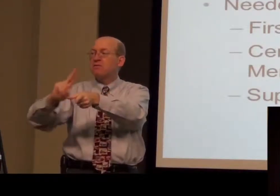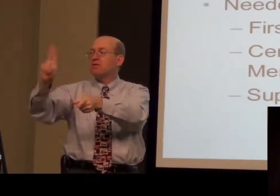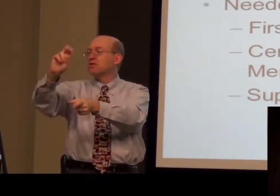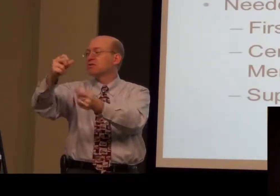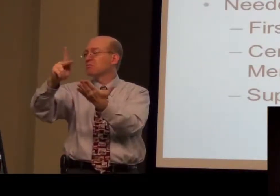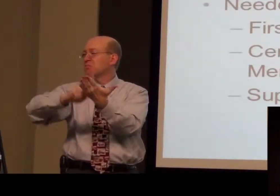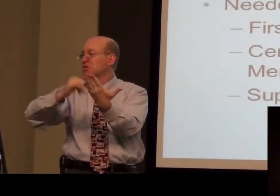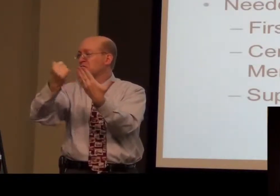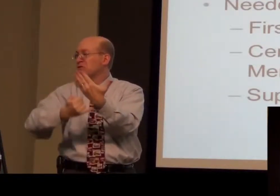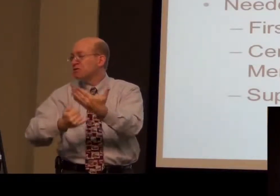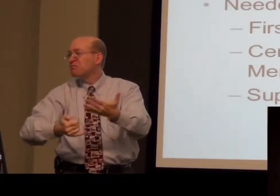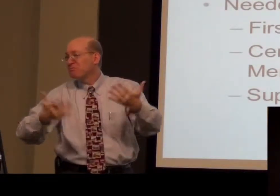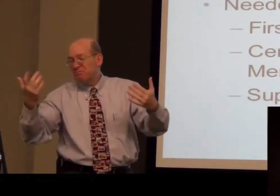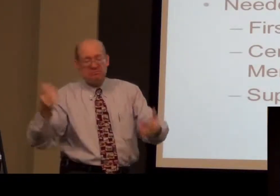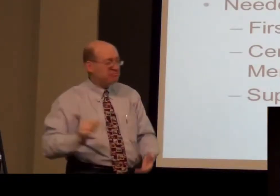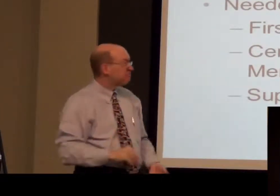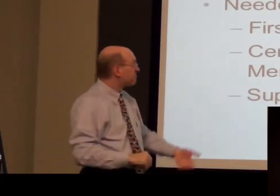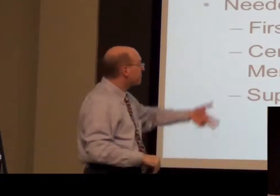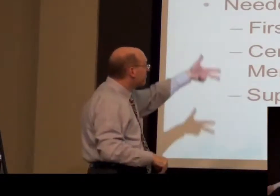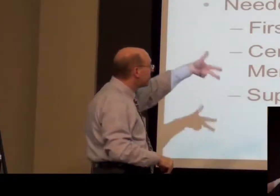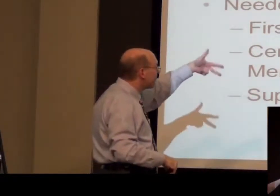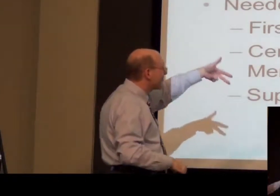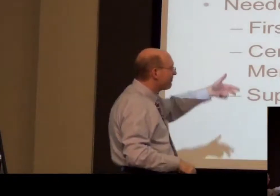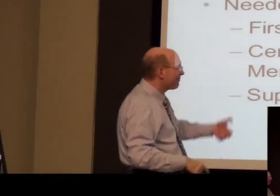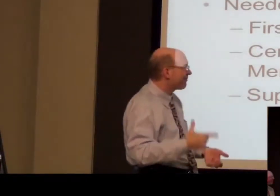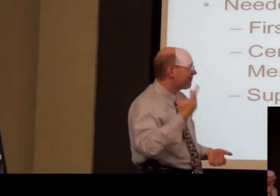Constitution saying that Gallaudet's project was now supported.